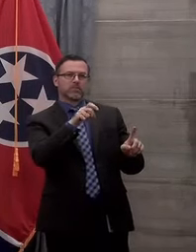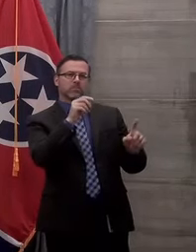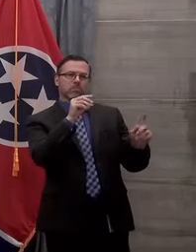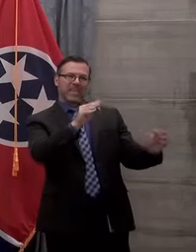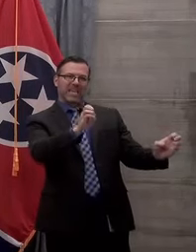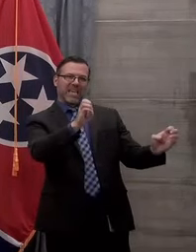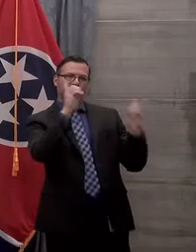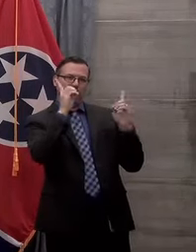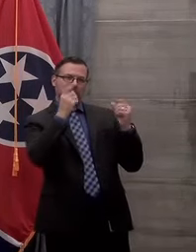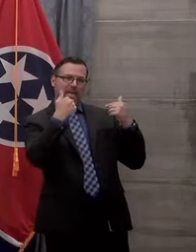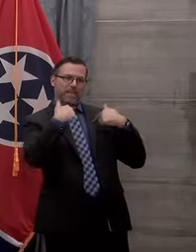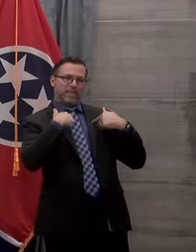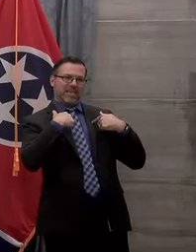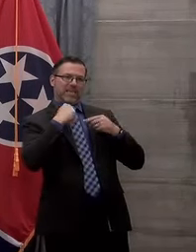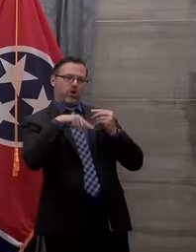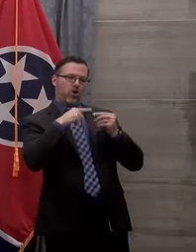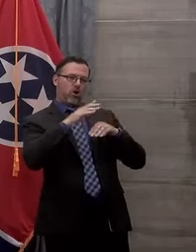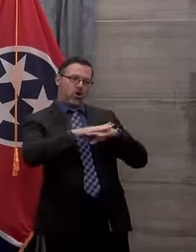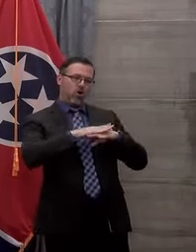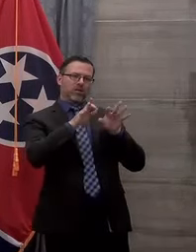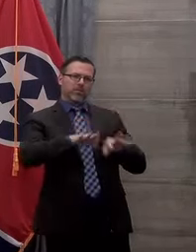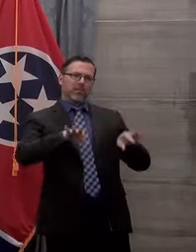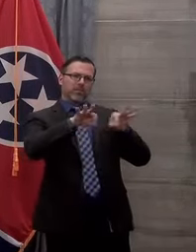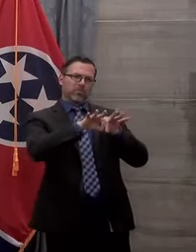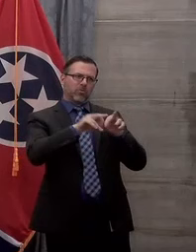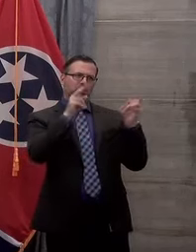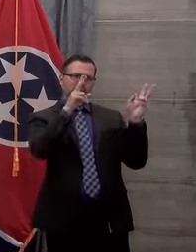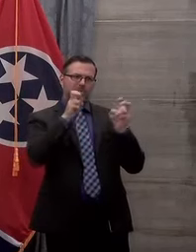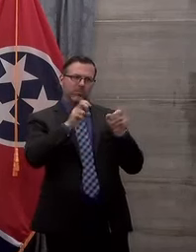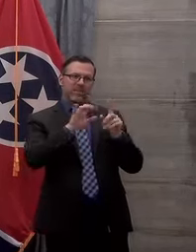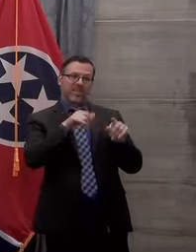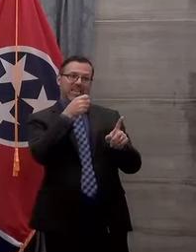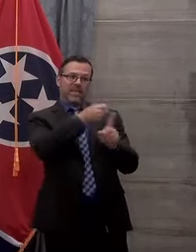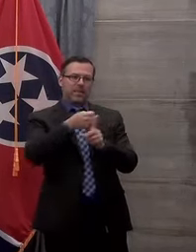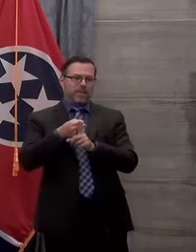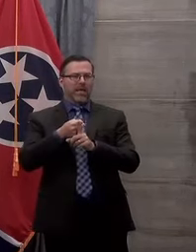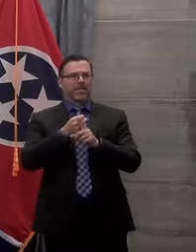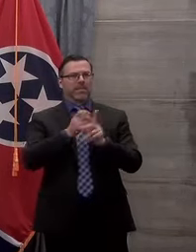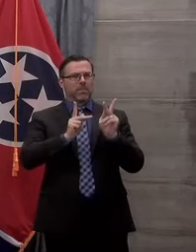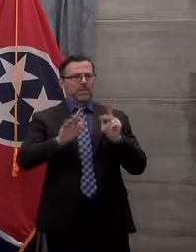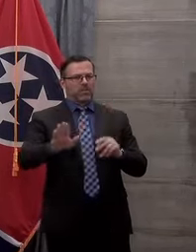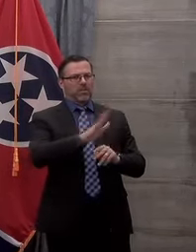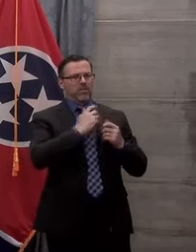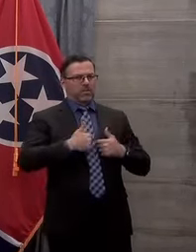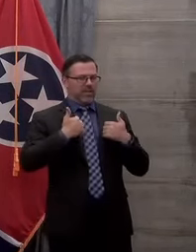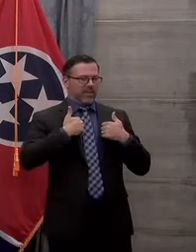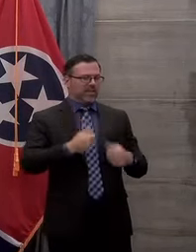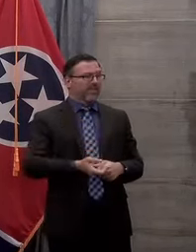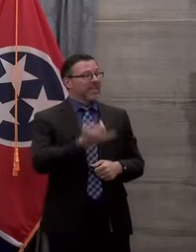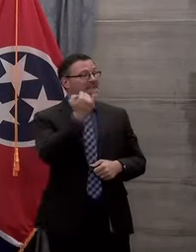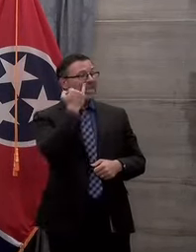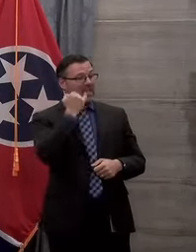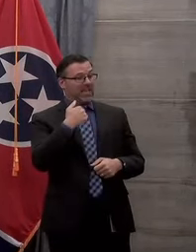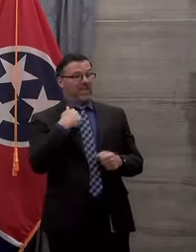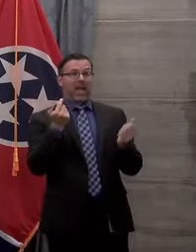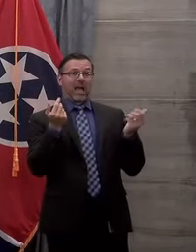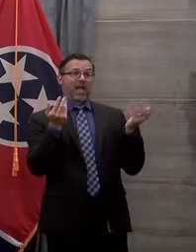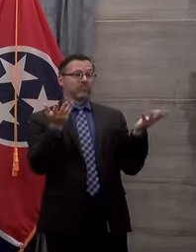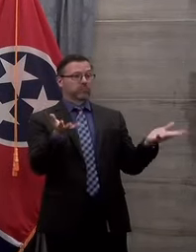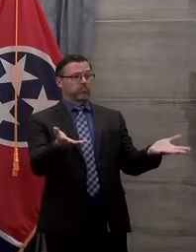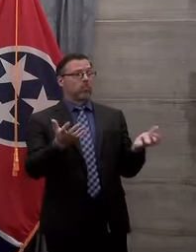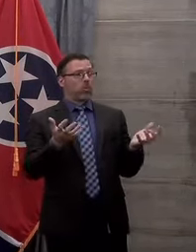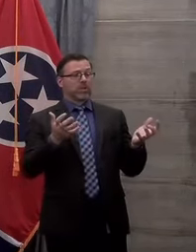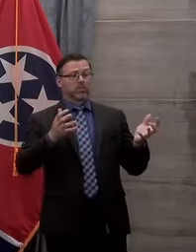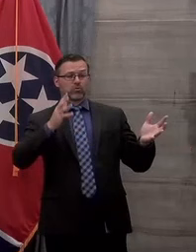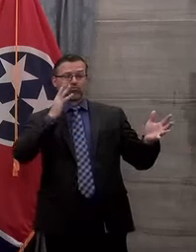especially on very important subjects that impact the lives of Tennesseans. And if I'm going to make a decision around something that